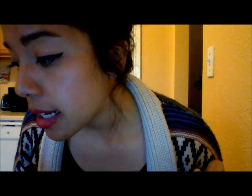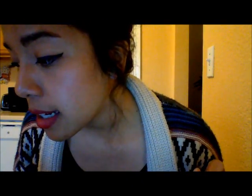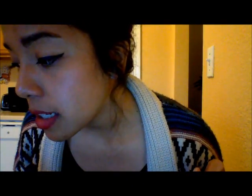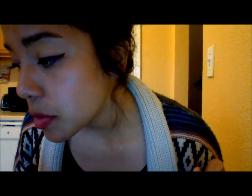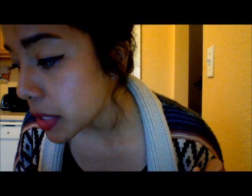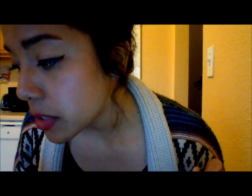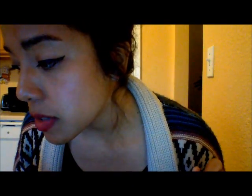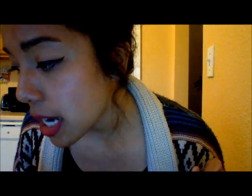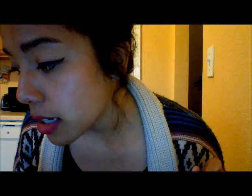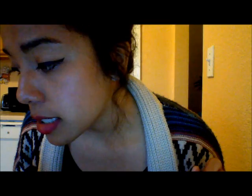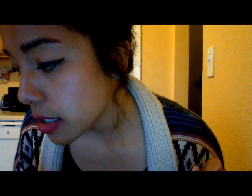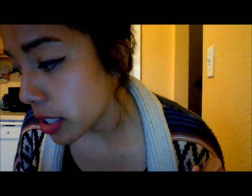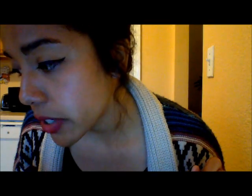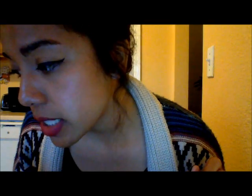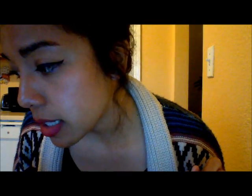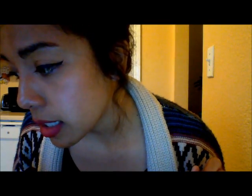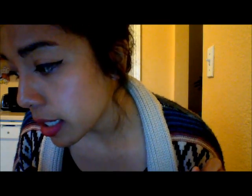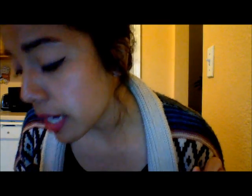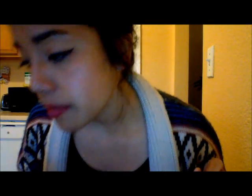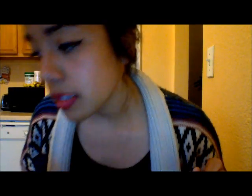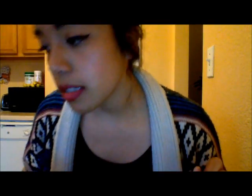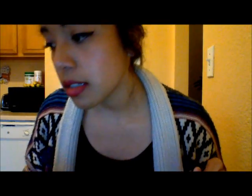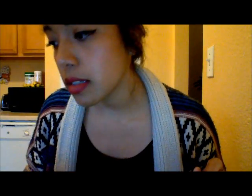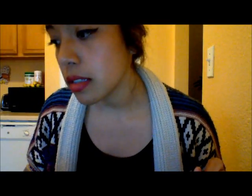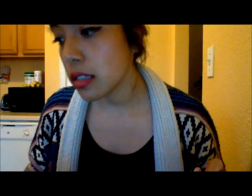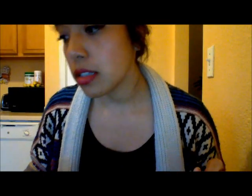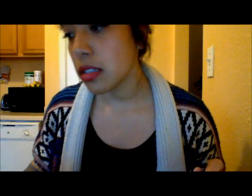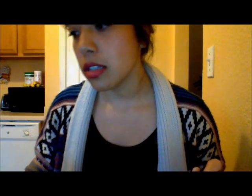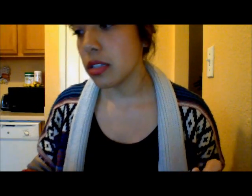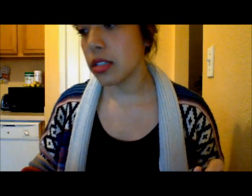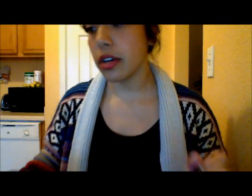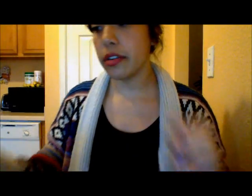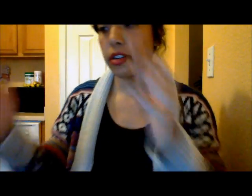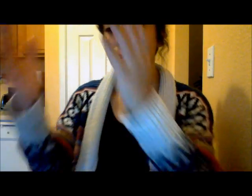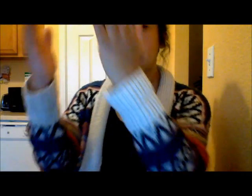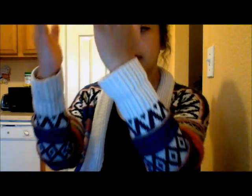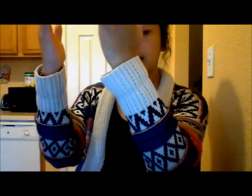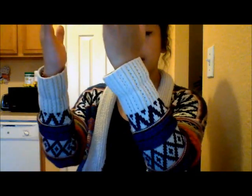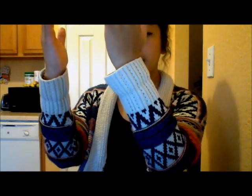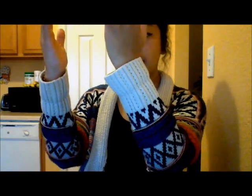Money dwindles down until there is nothing left. So it'd be